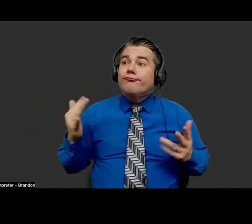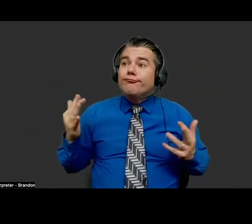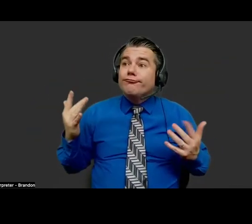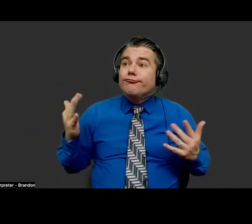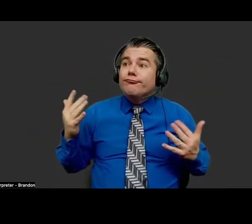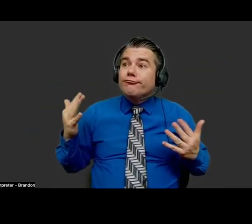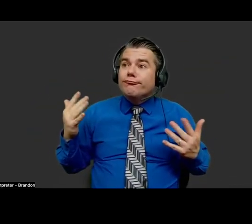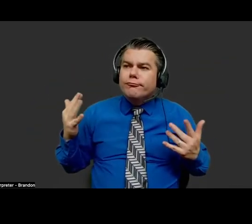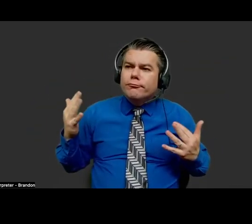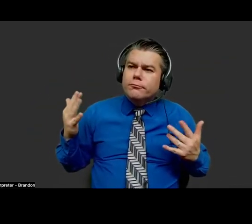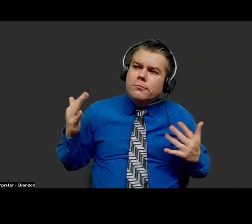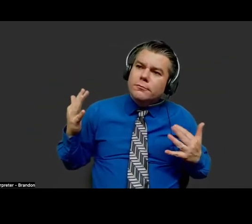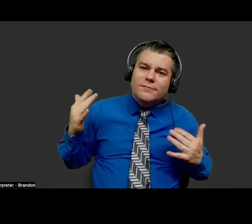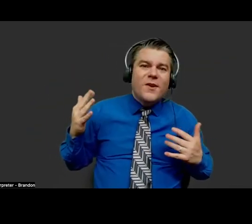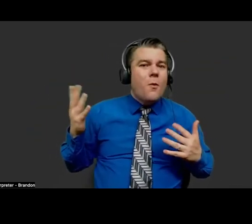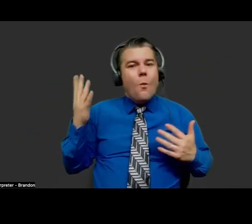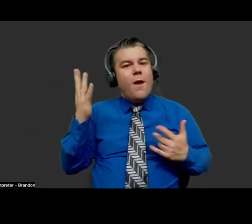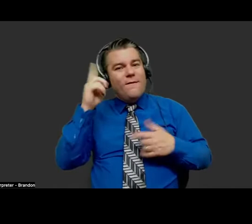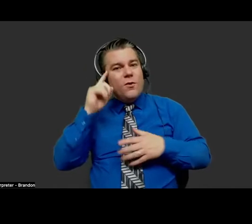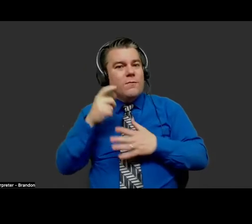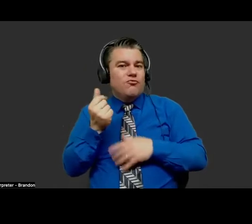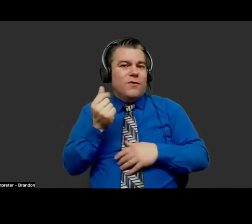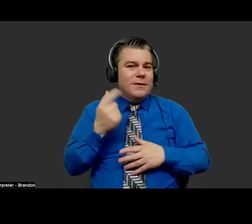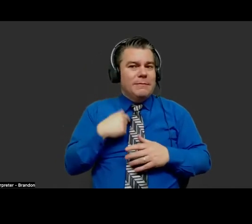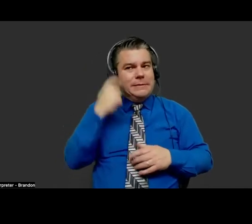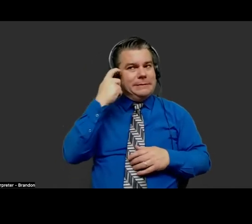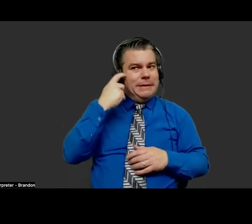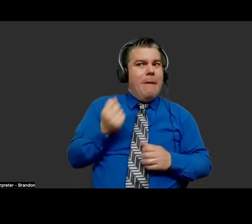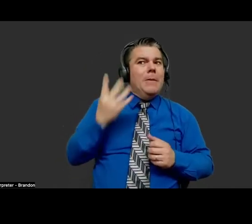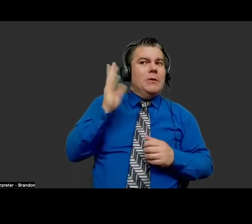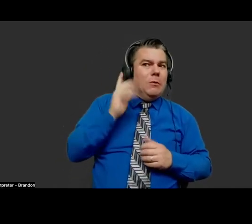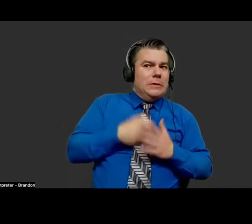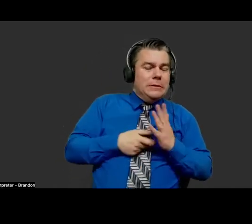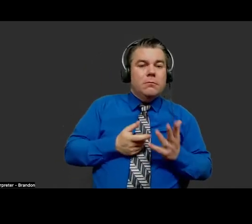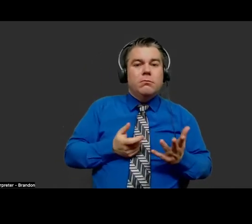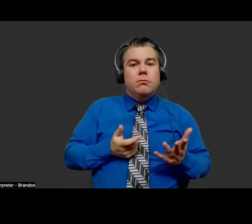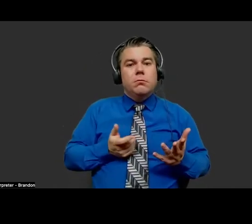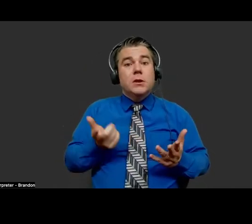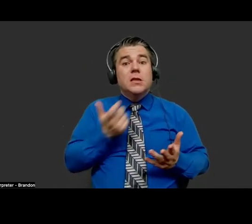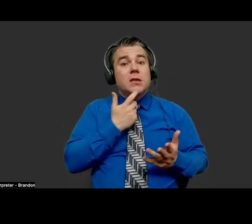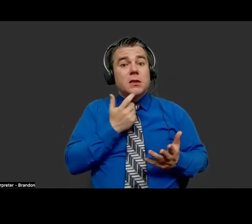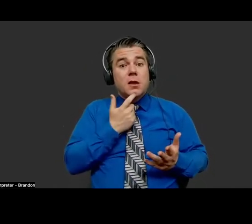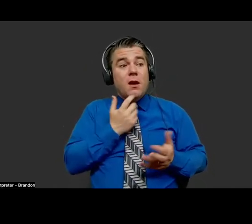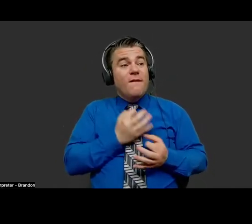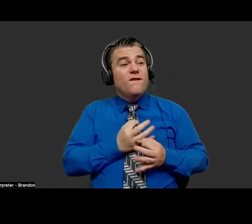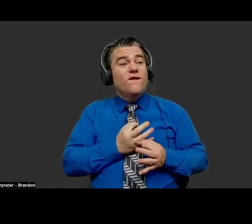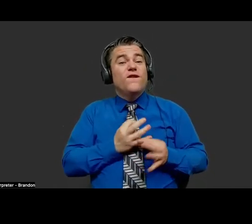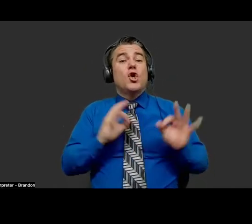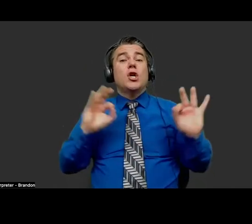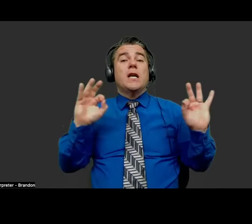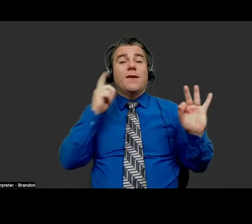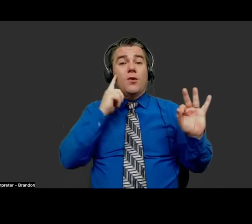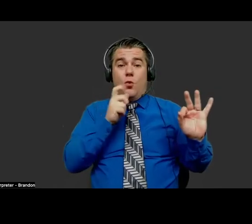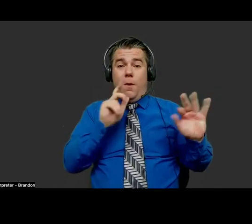was waiting for that other shoe to drop. I'm like, oh, how much is it going to be? And when they said it's free for our VIP and